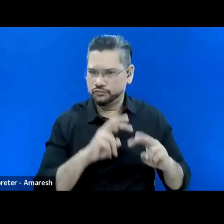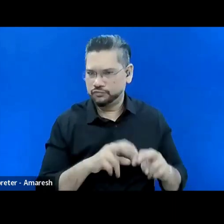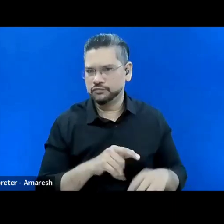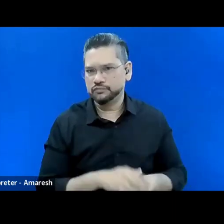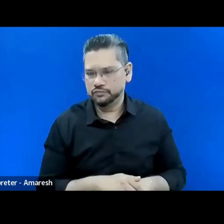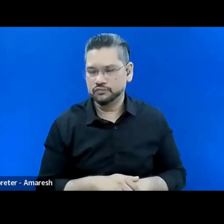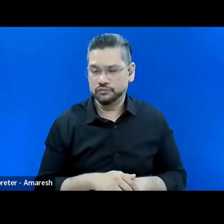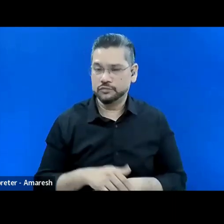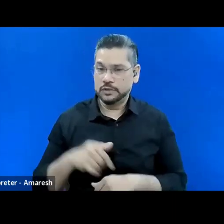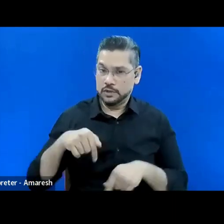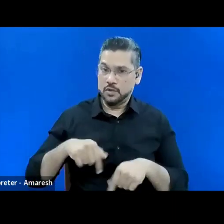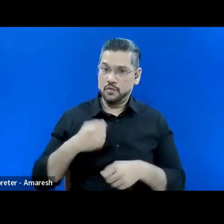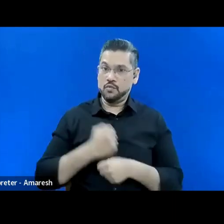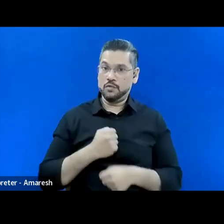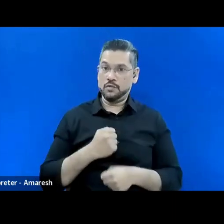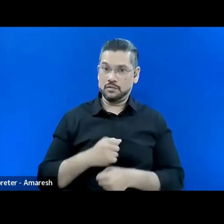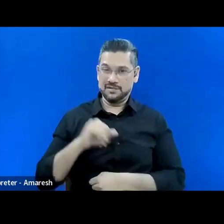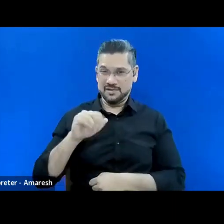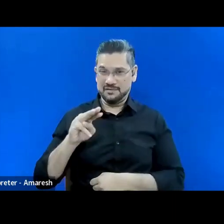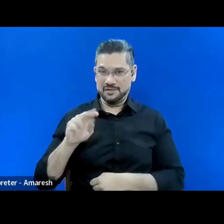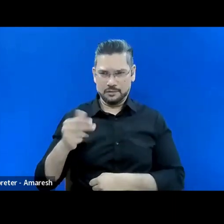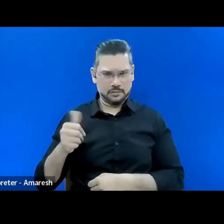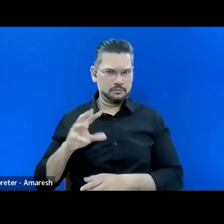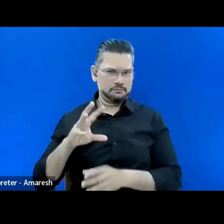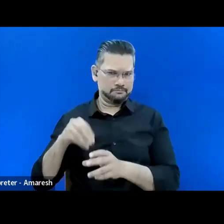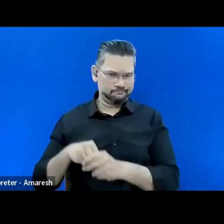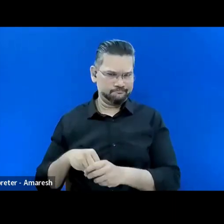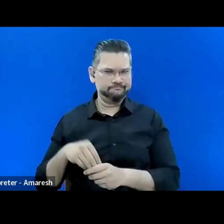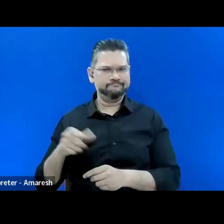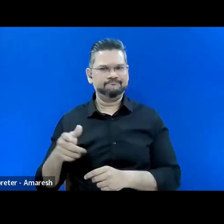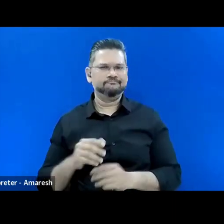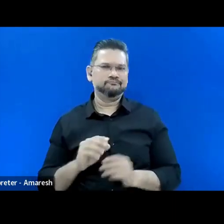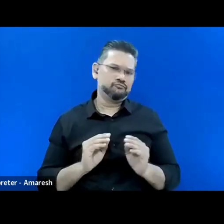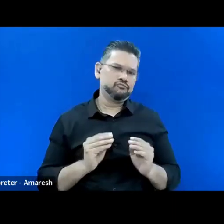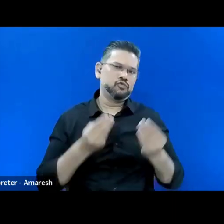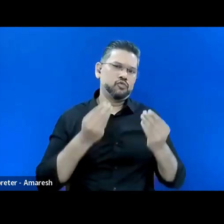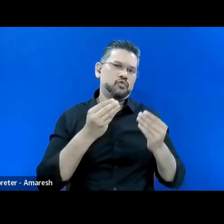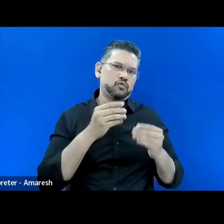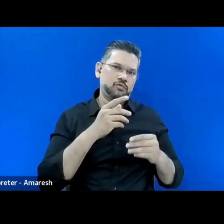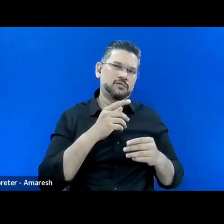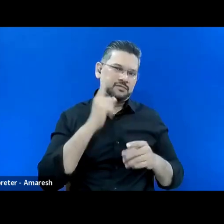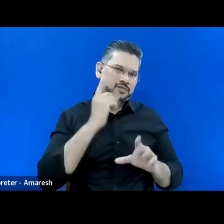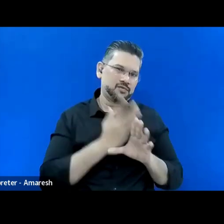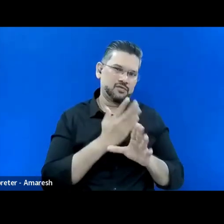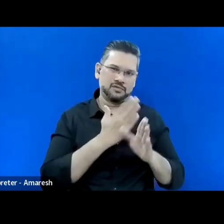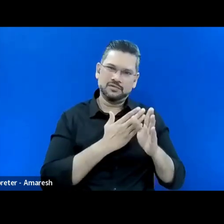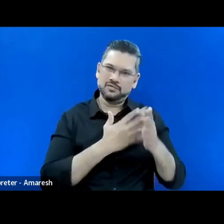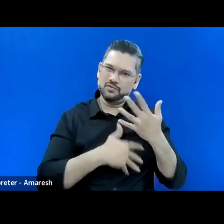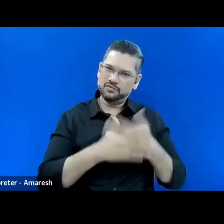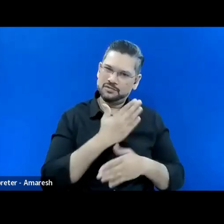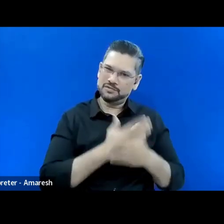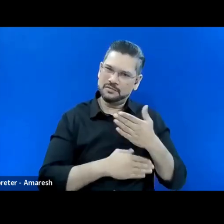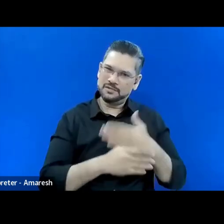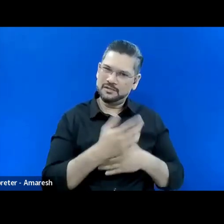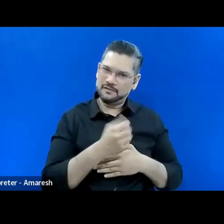actively contributing to the voice of young people with psychosocial disabilities in Indonesia. Mazida, over